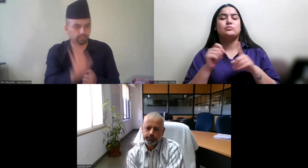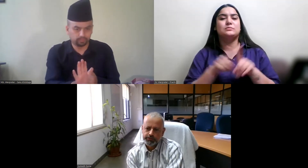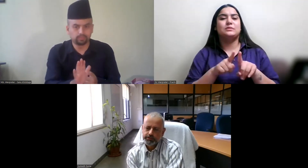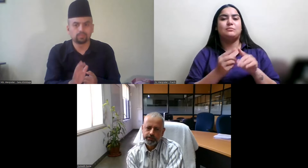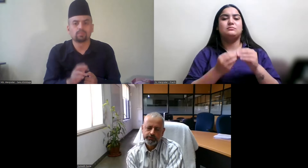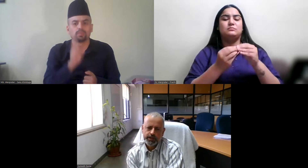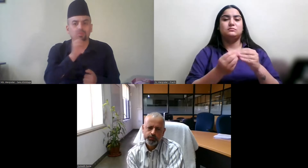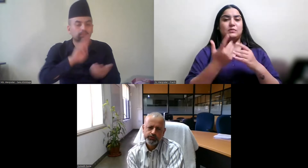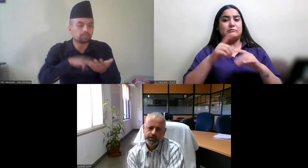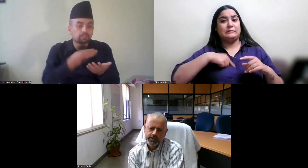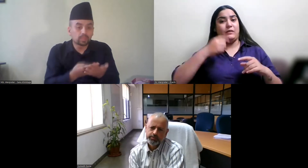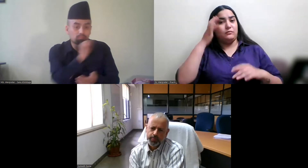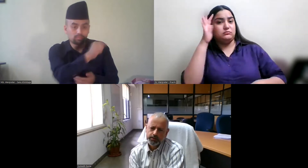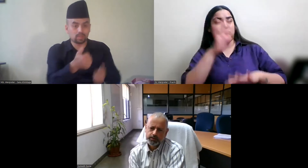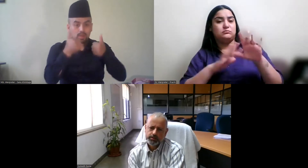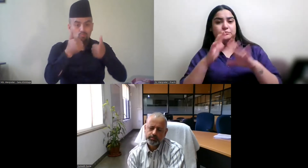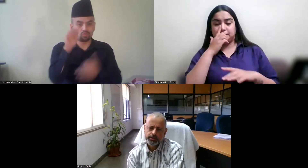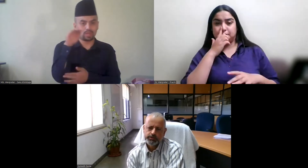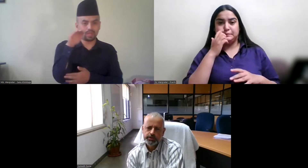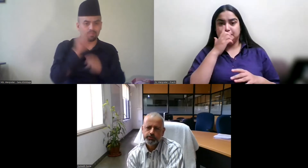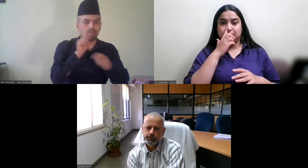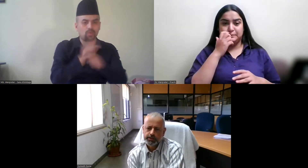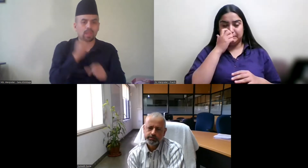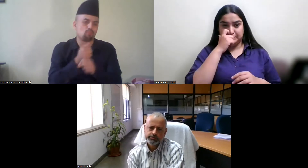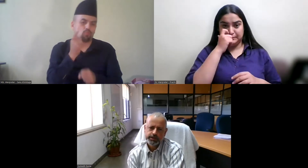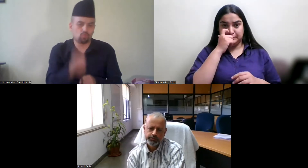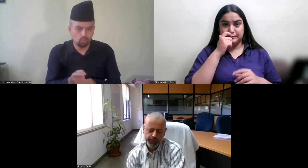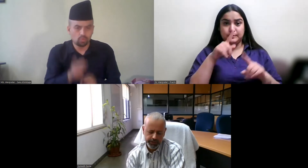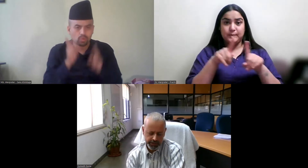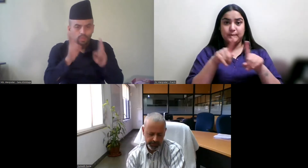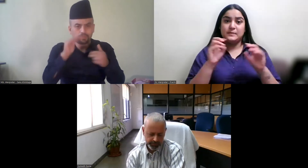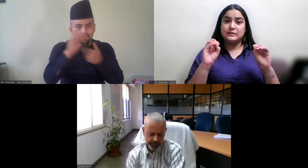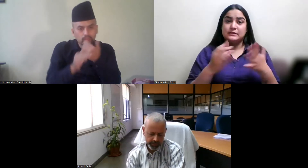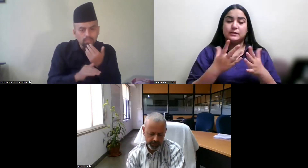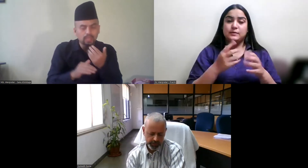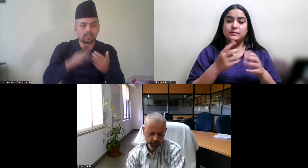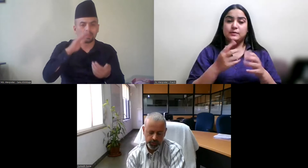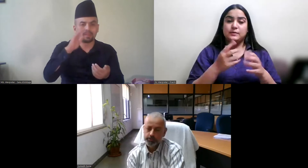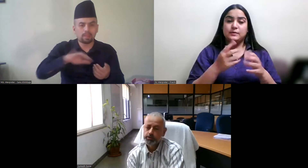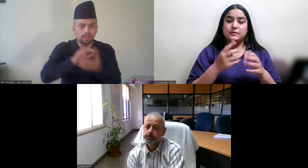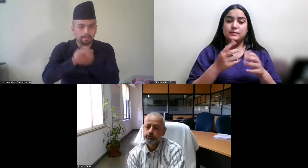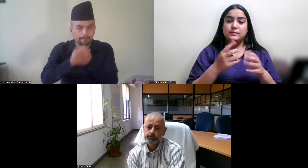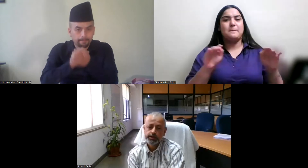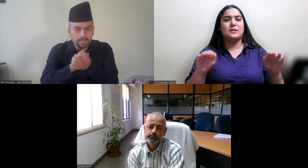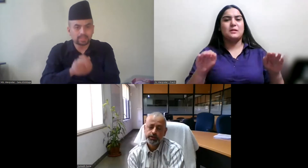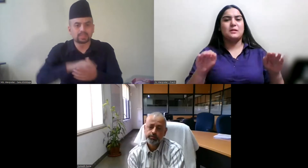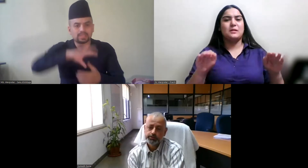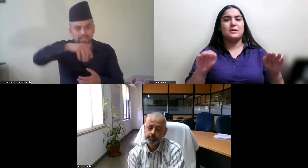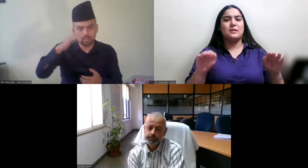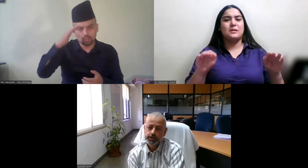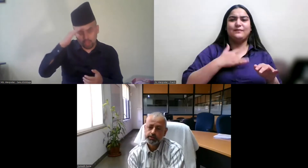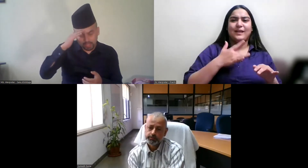of citizens. And I would say initiatives like child-friendly local governance or